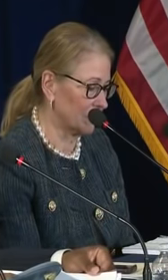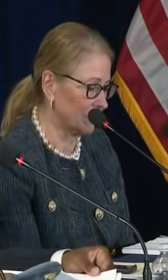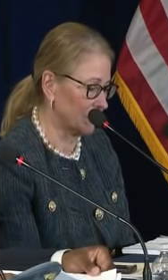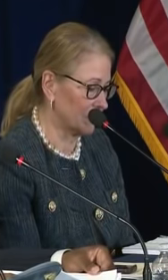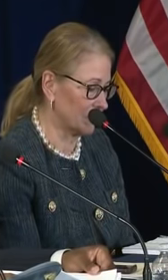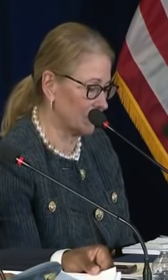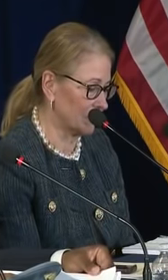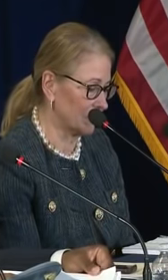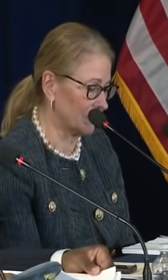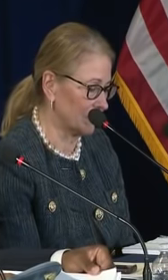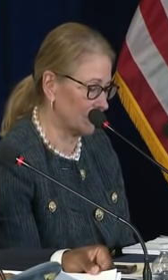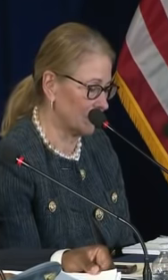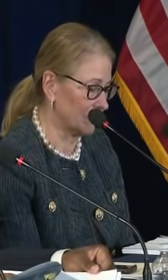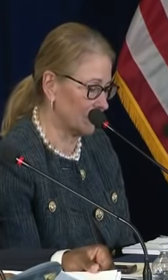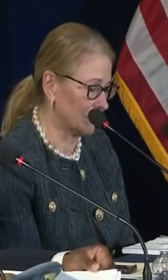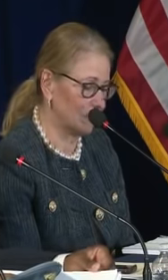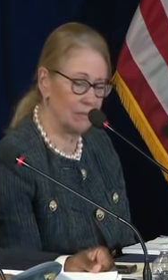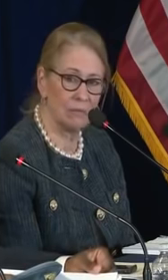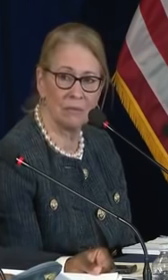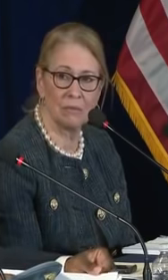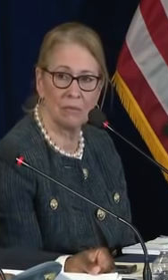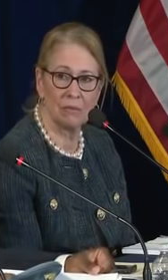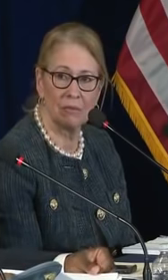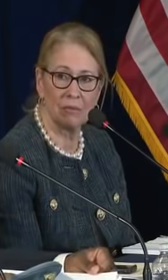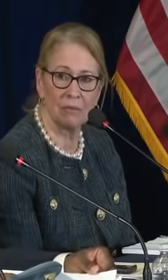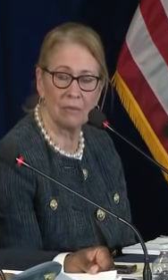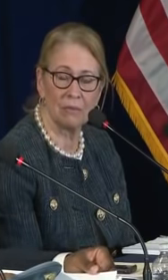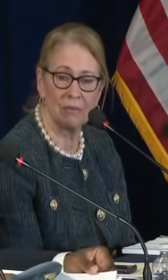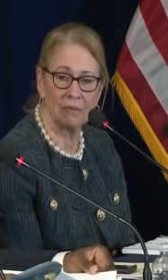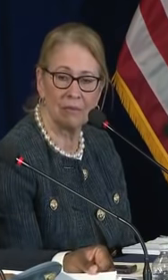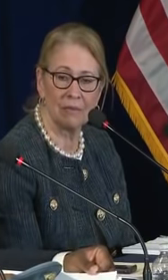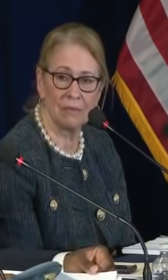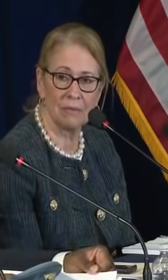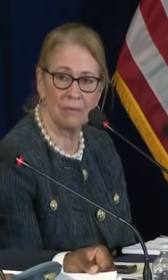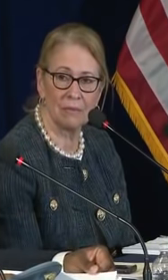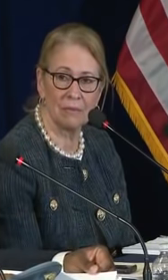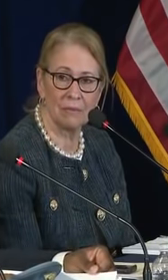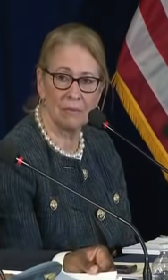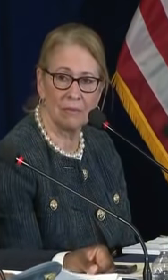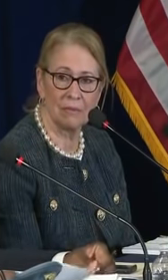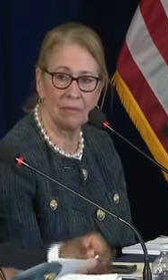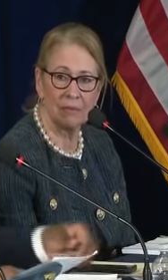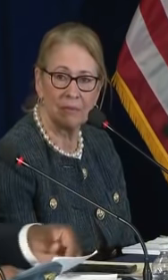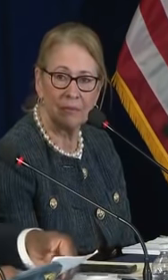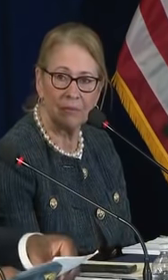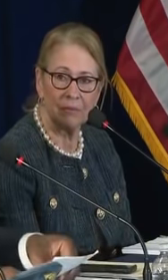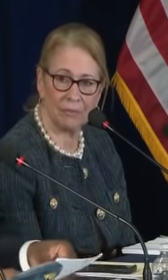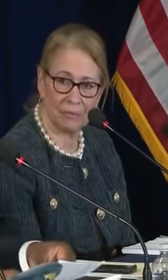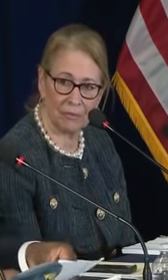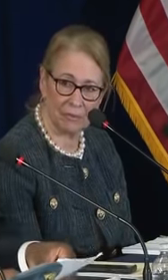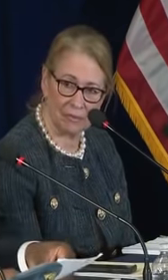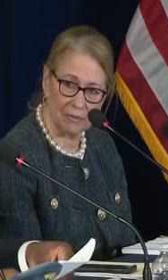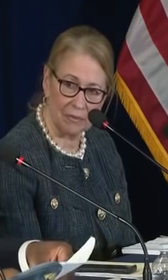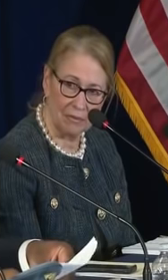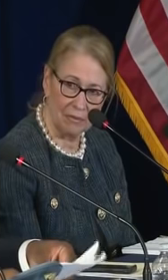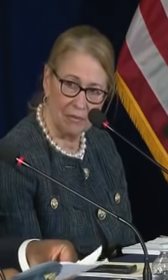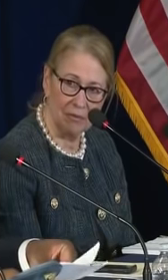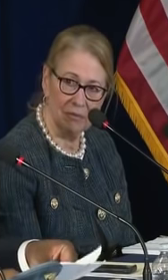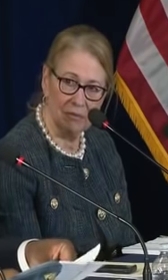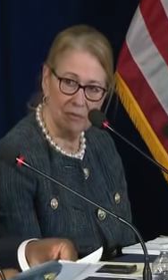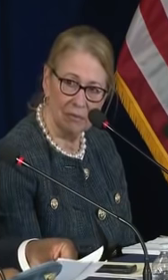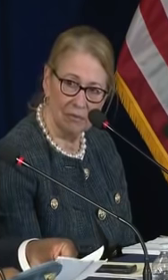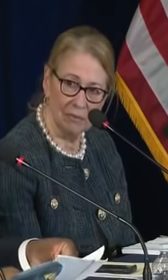The Agriculture reports received 155 new applicants as of today. By current